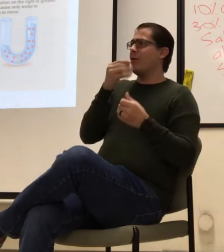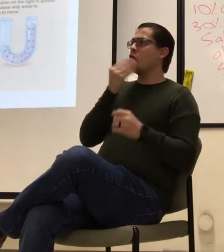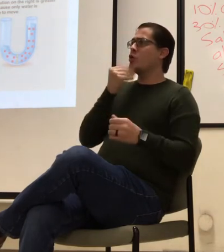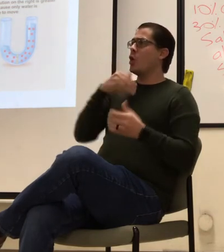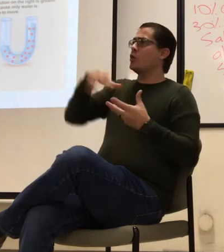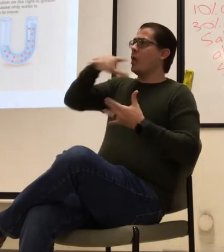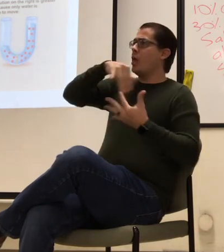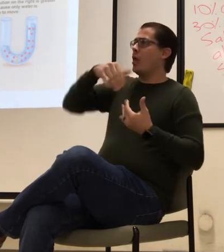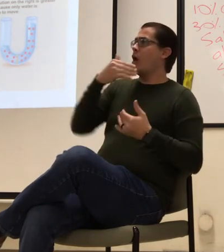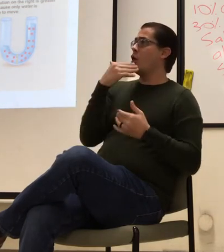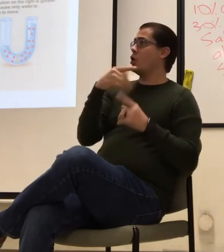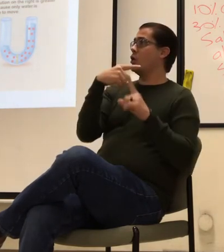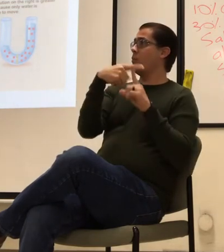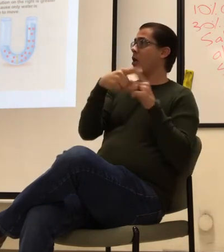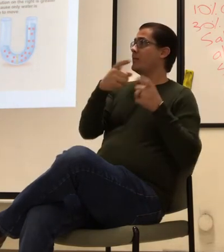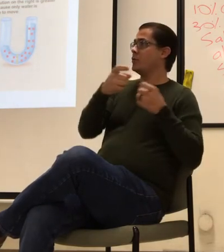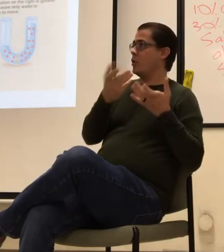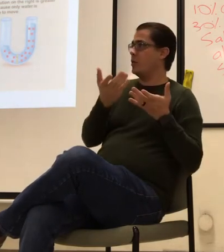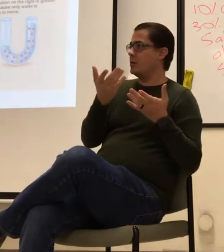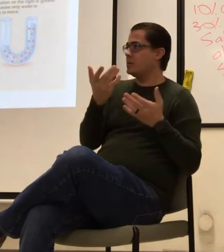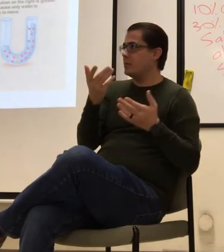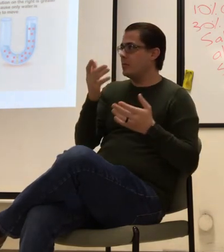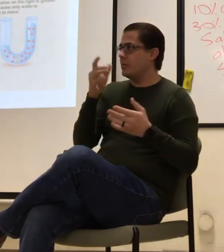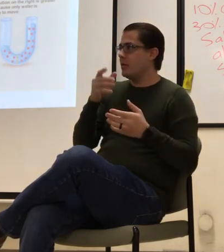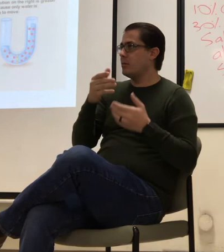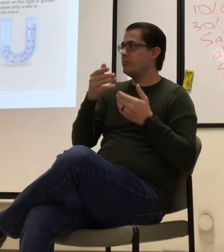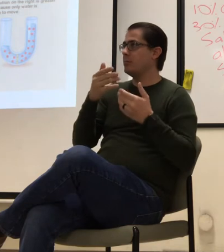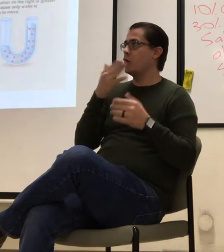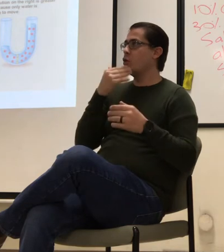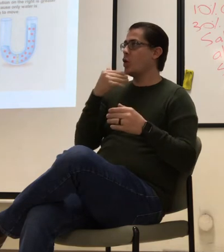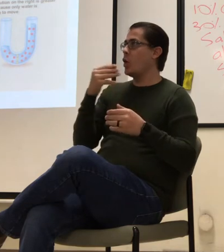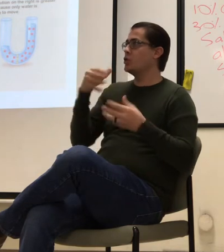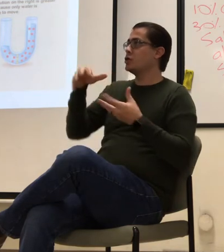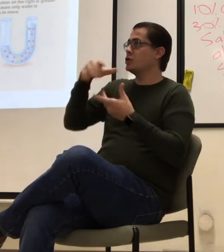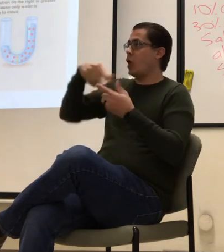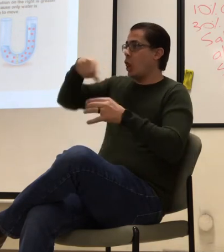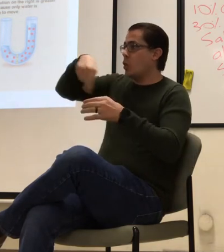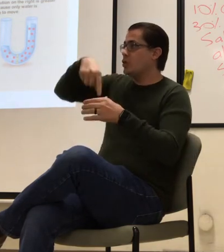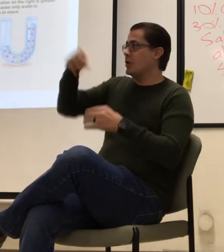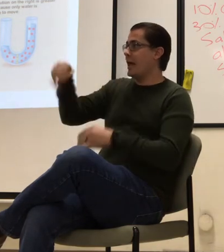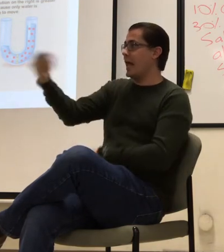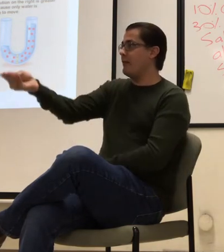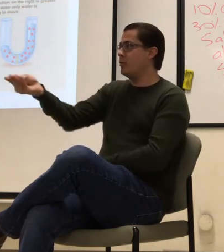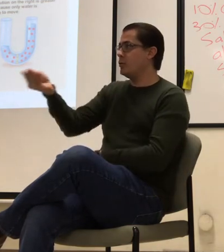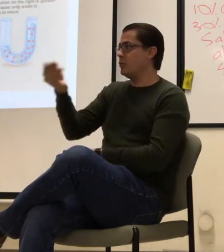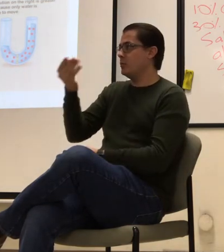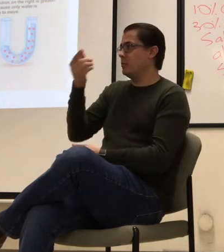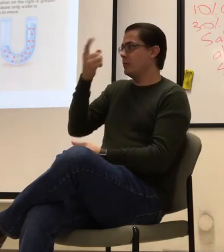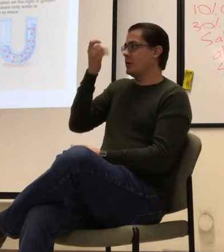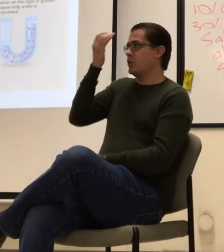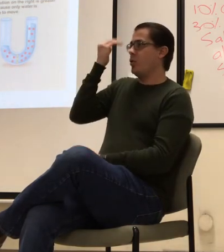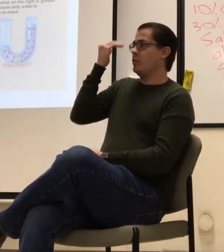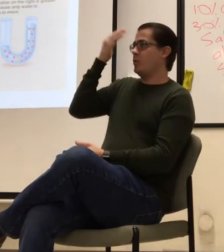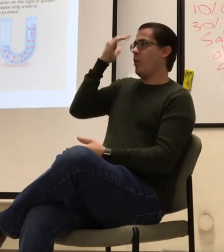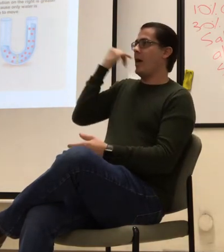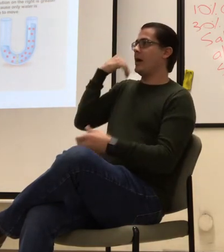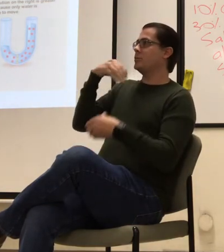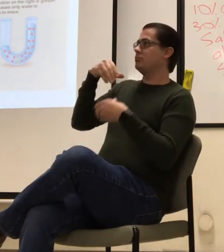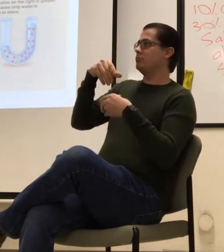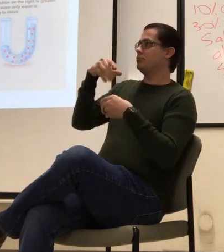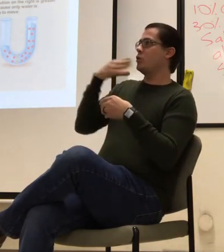positive control? The glucose solution we gave you. Because you know that has it, right? So, you know, that's a good positive control.